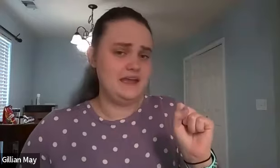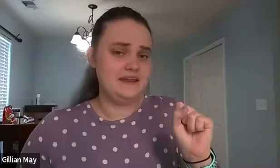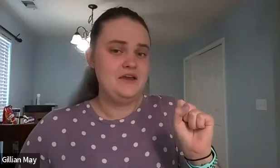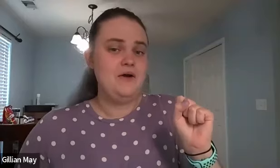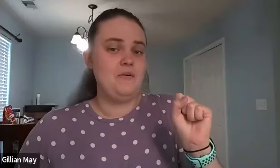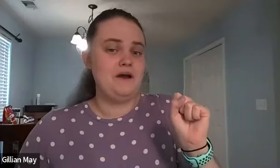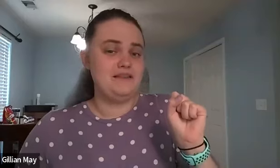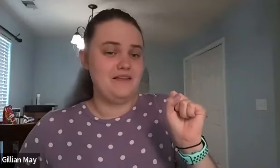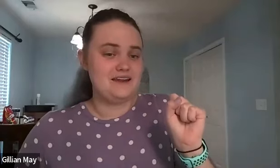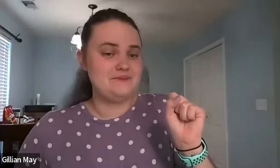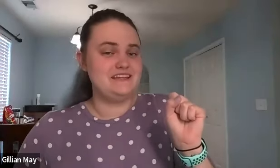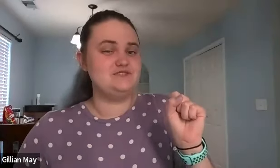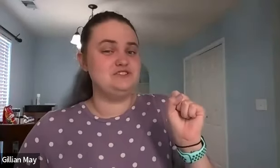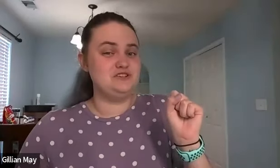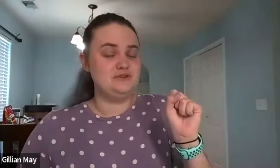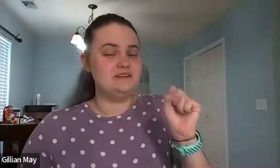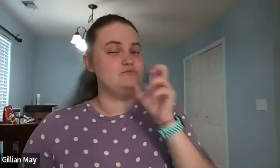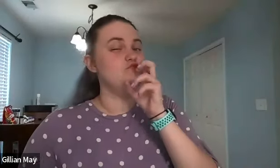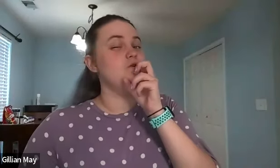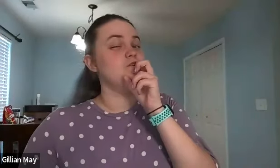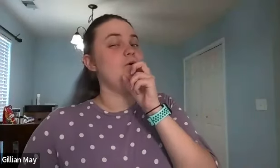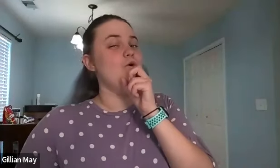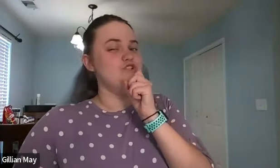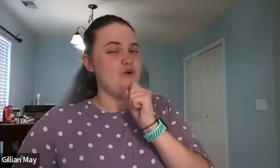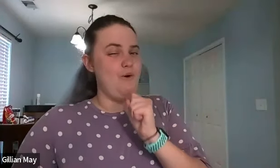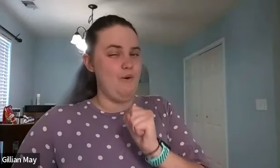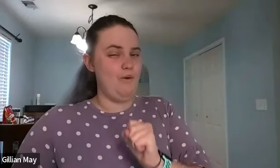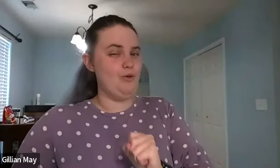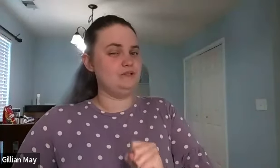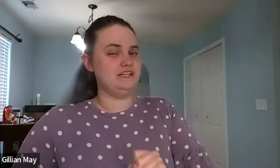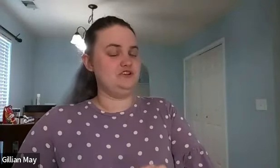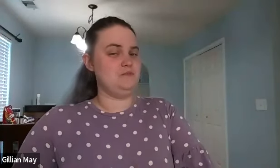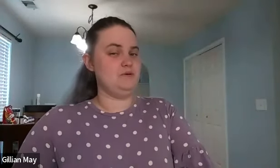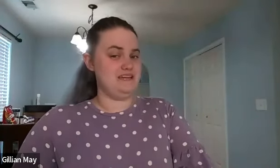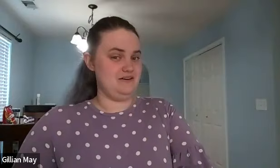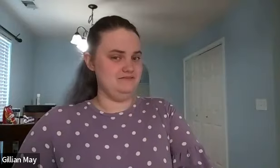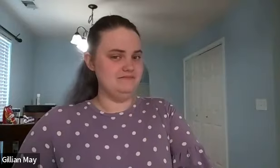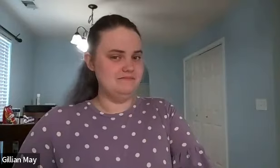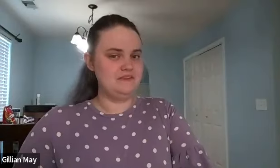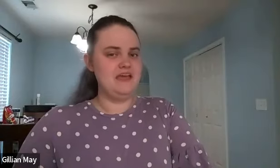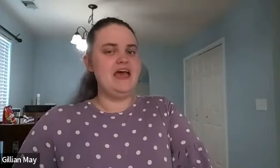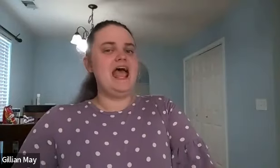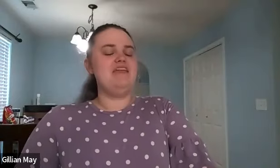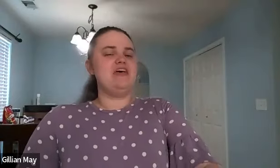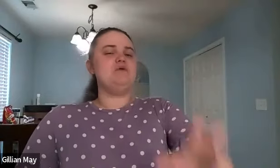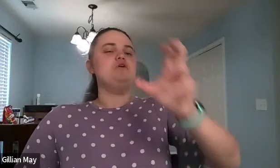And what a lot of my kids will do, because to do old, you go old, like you keep going down, and they will